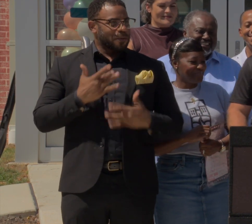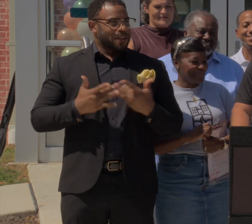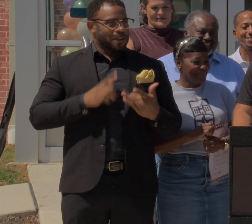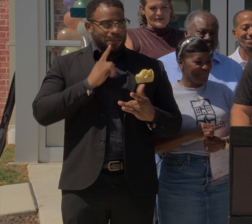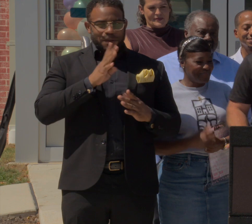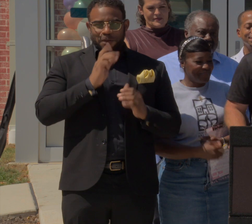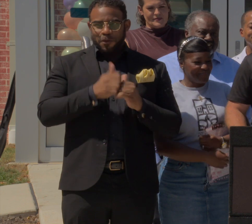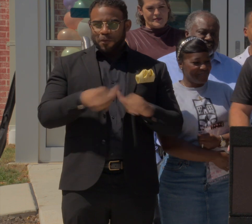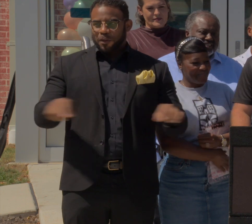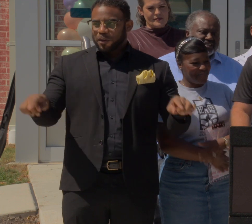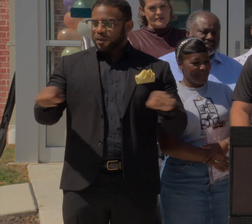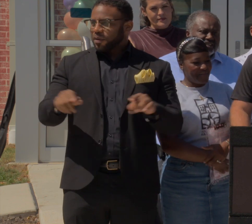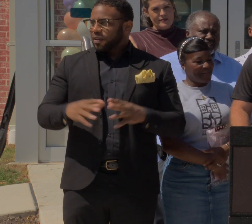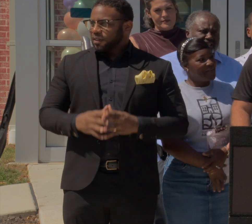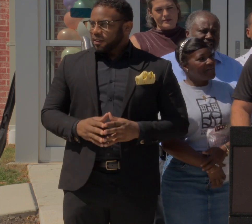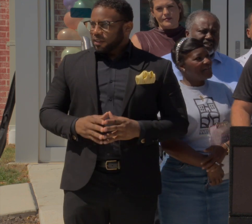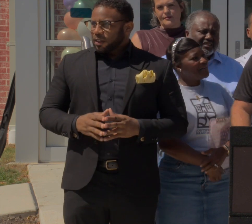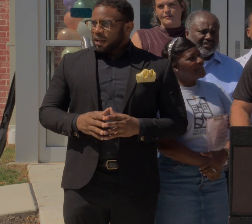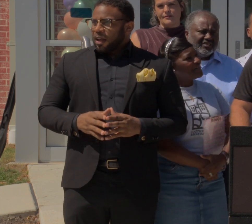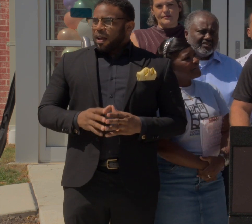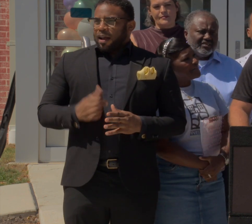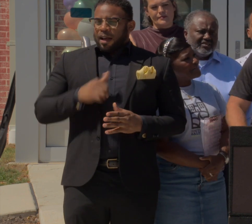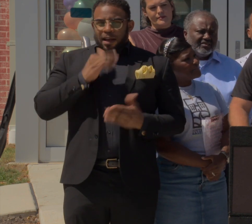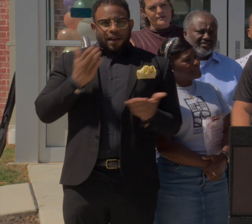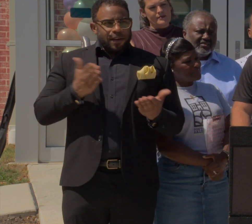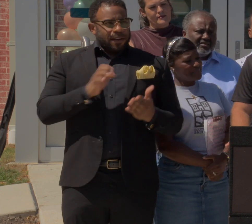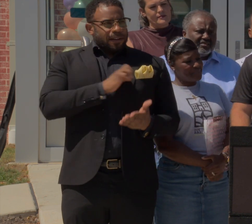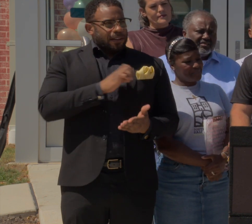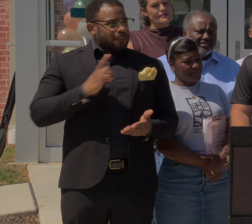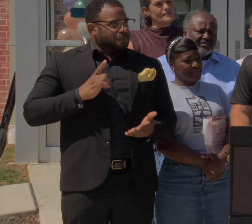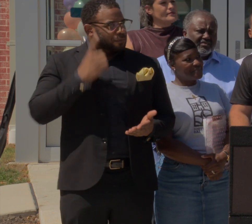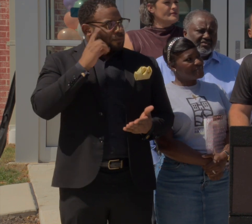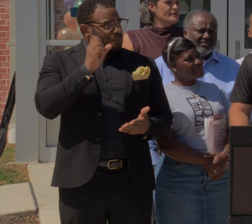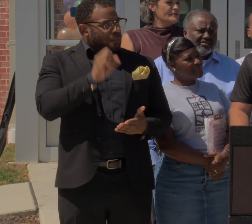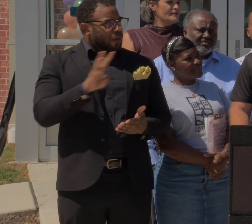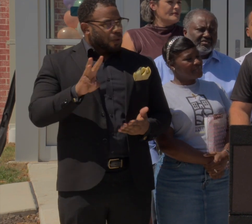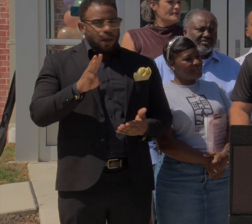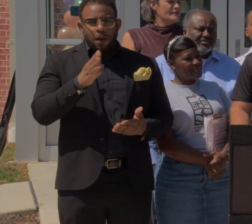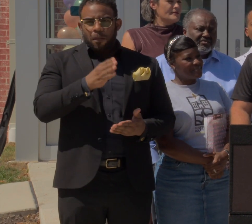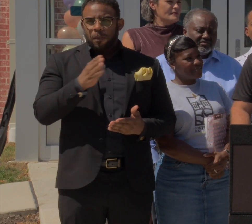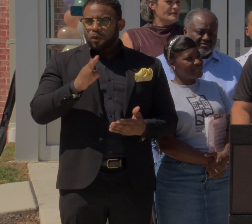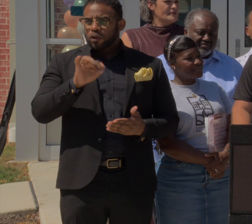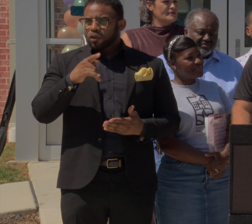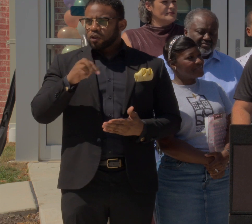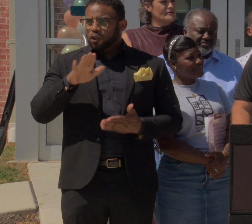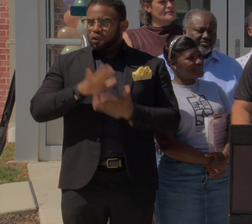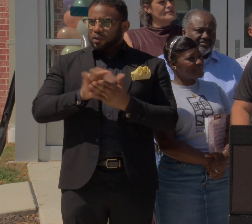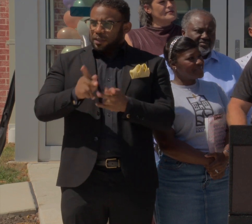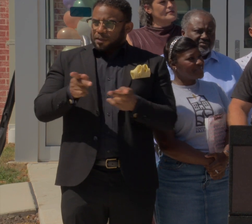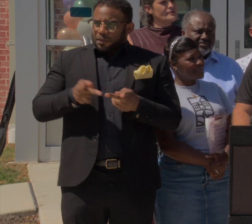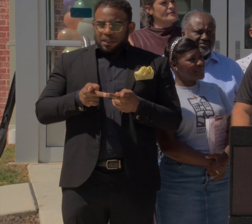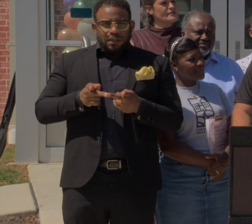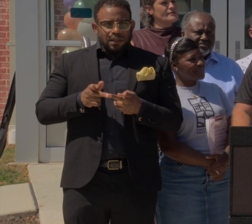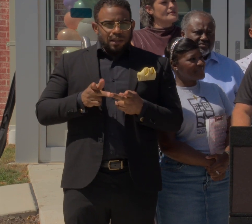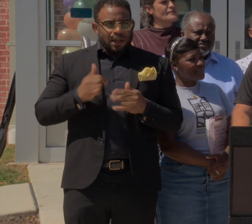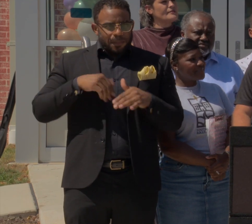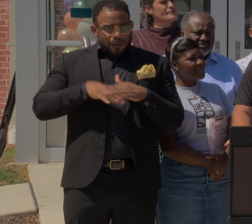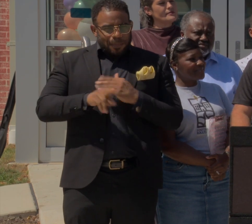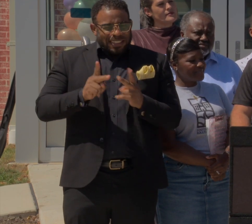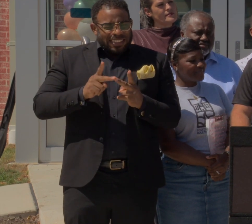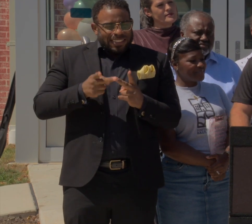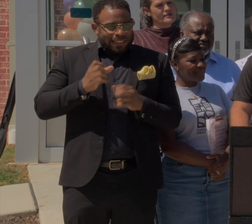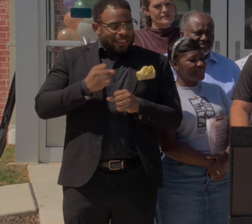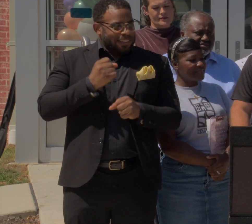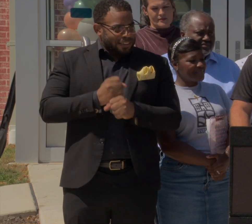be speaking with you. I am here as the Executive Director of Southwest Baltimore Charter School, which is a position that I am entering my